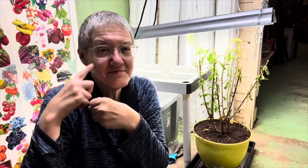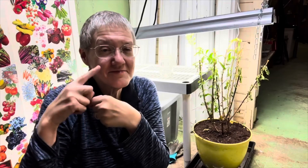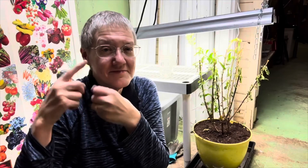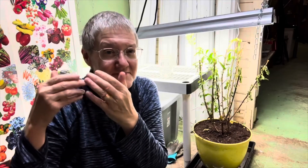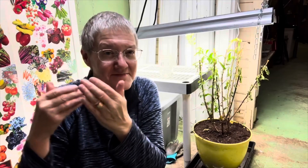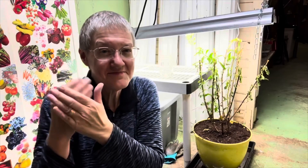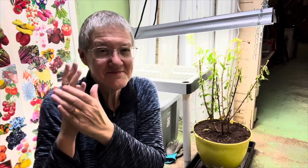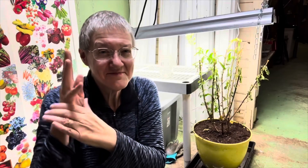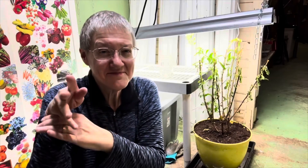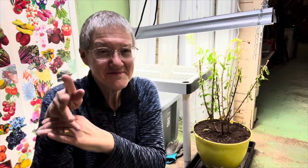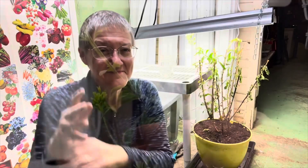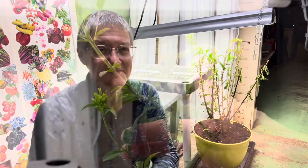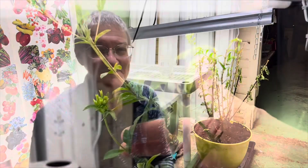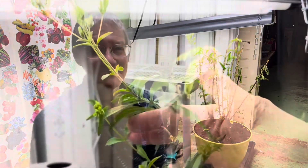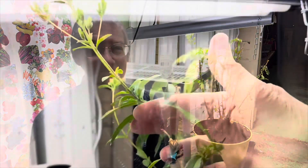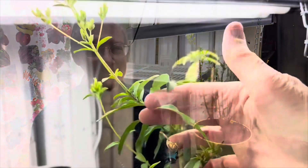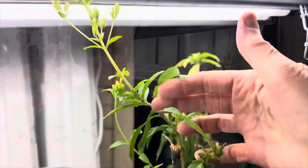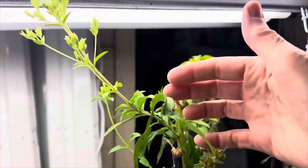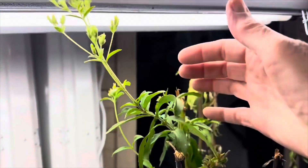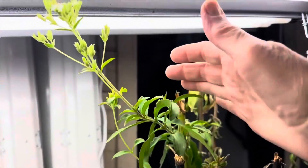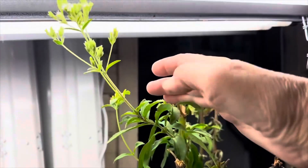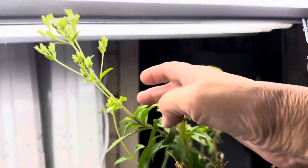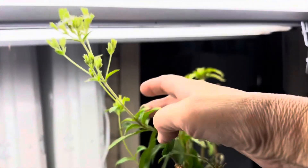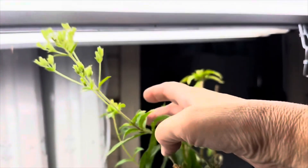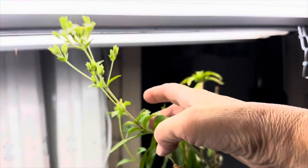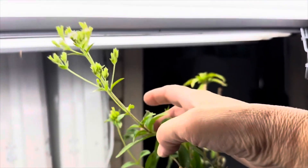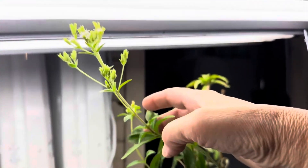and save and make some new plants.